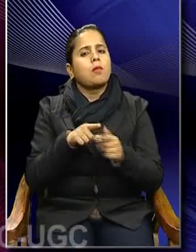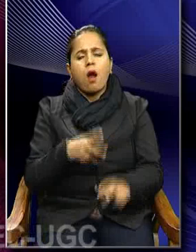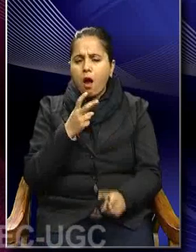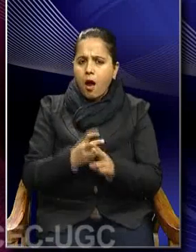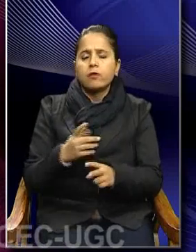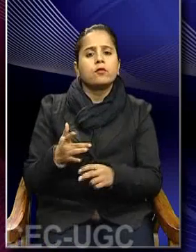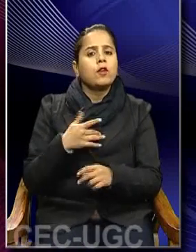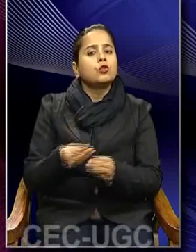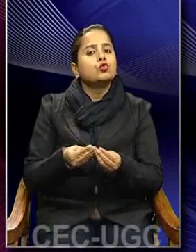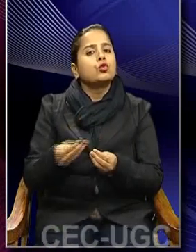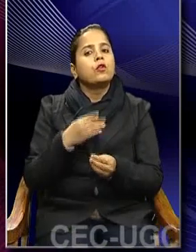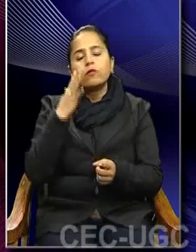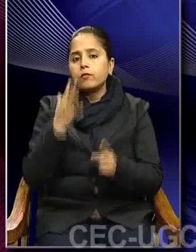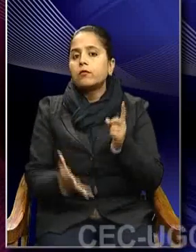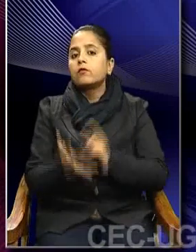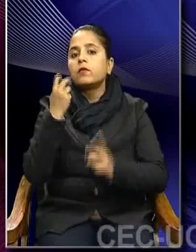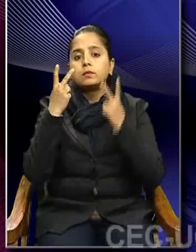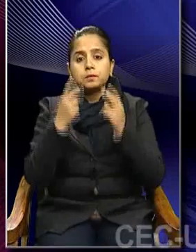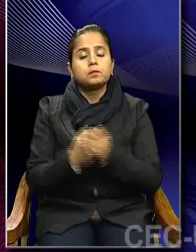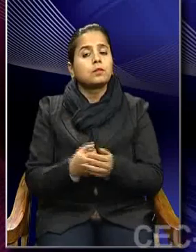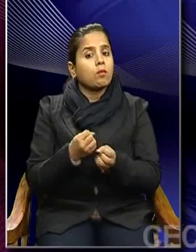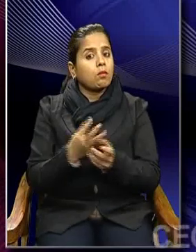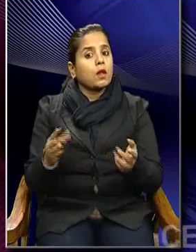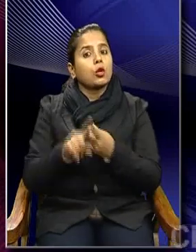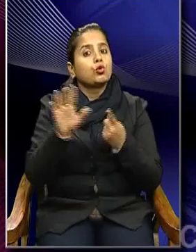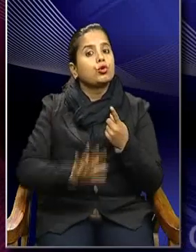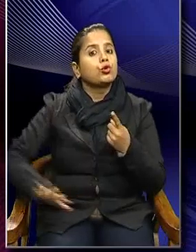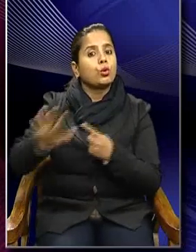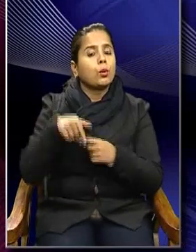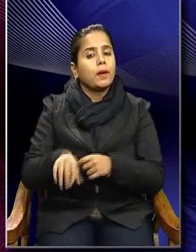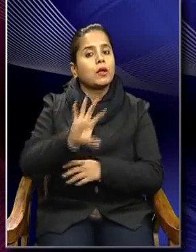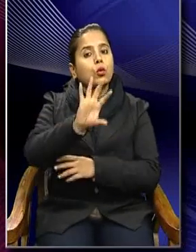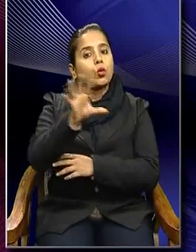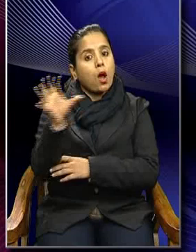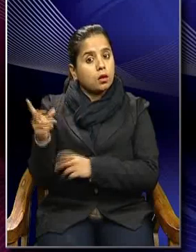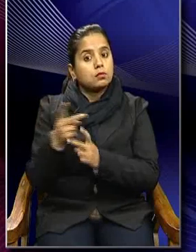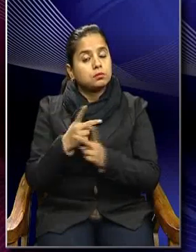we find that most of the European countries are